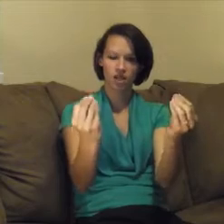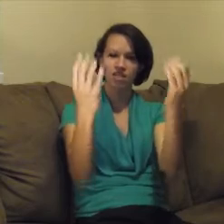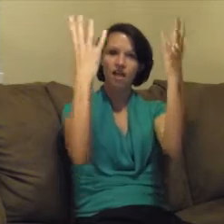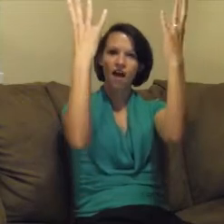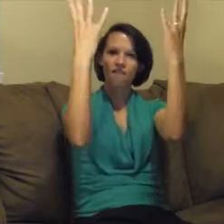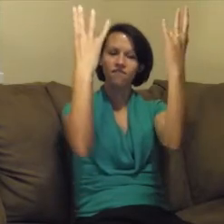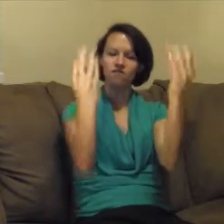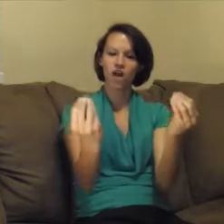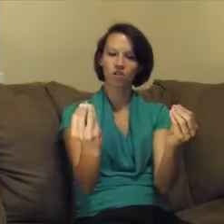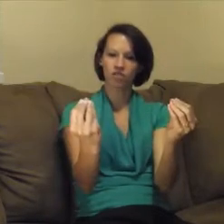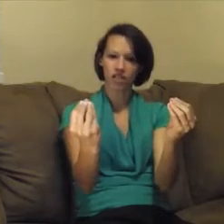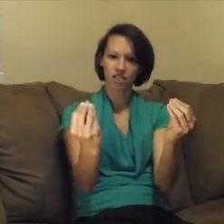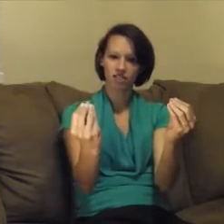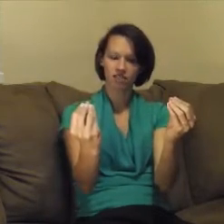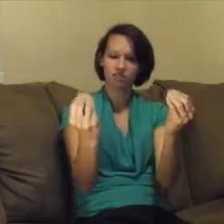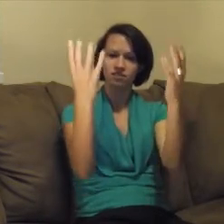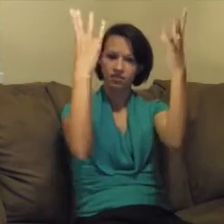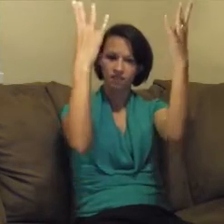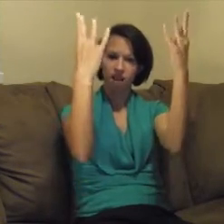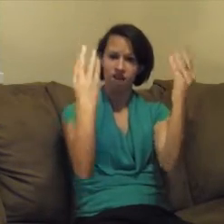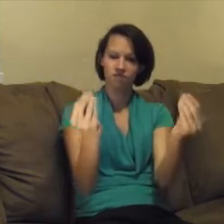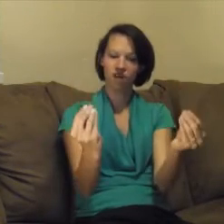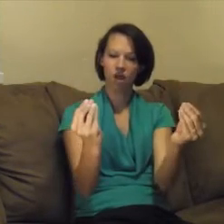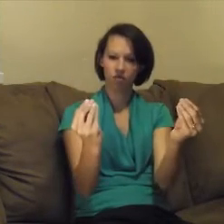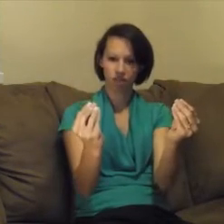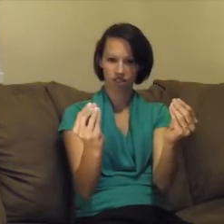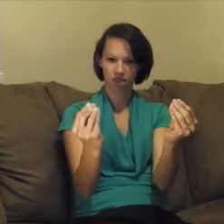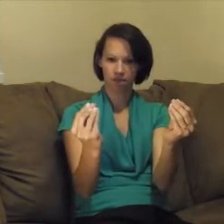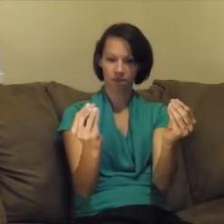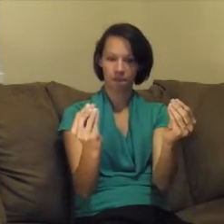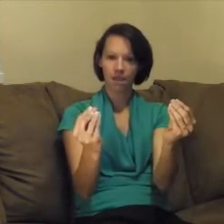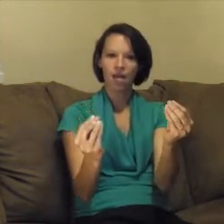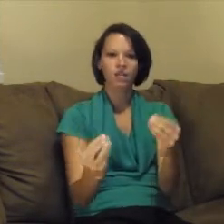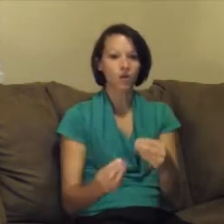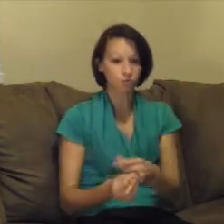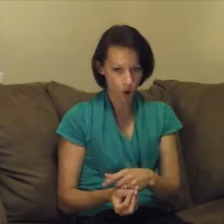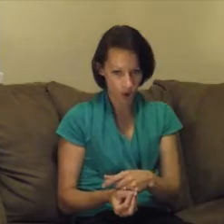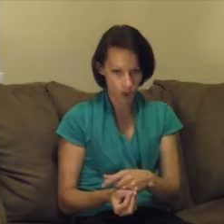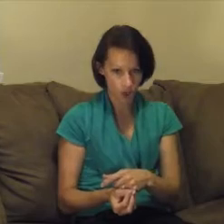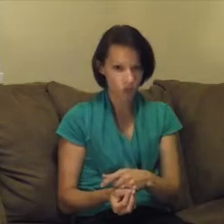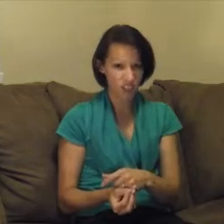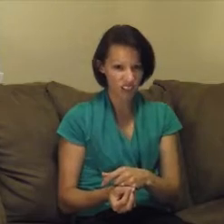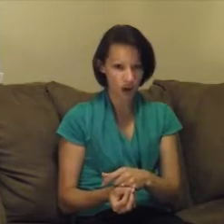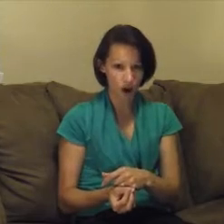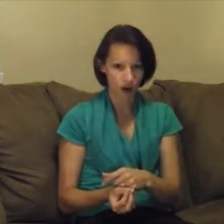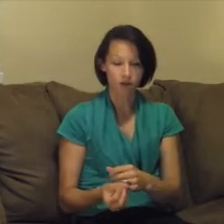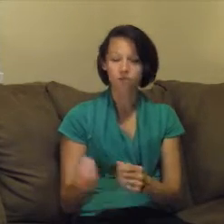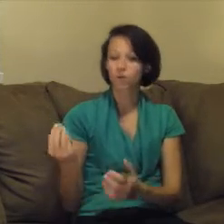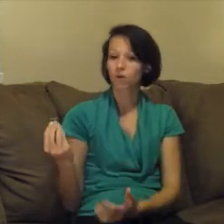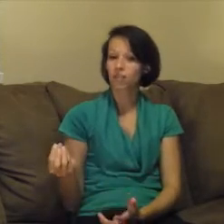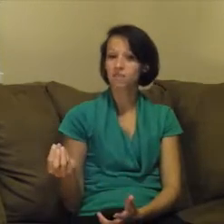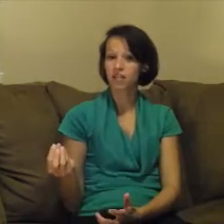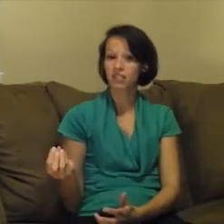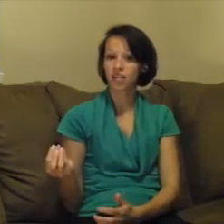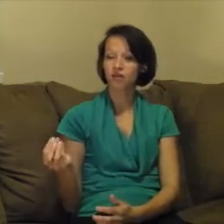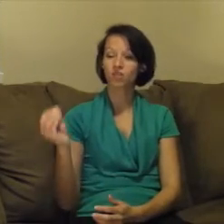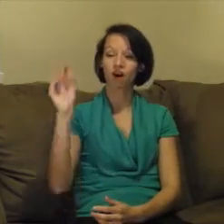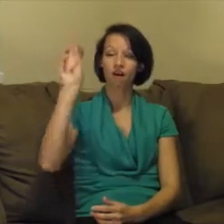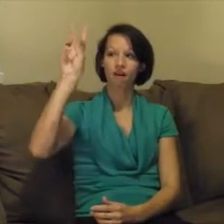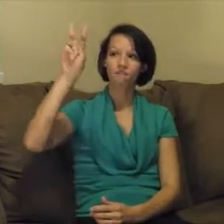that's velvet. Velvet. Now, rose starts with the letter R. So we're going to make a sign language R.